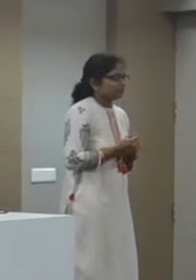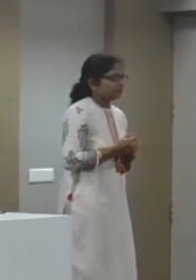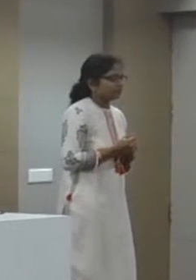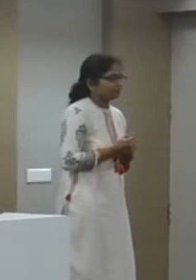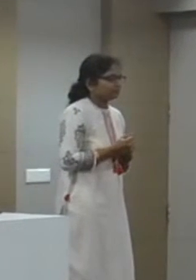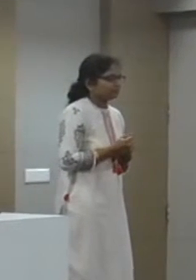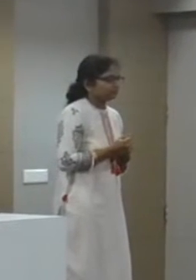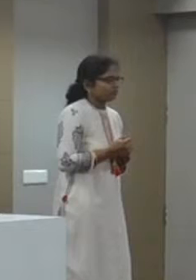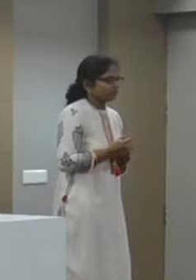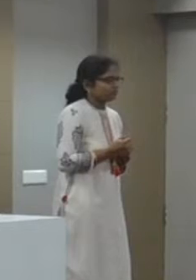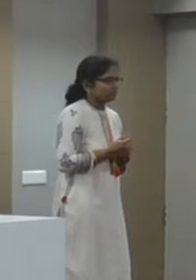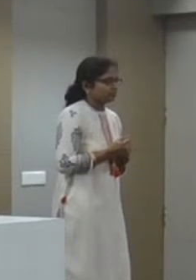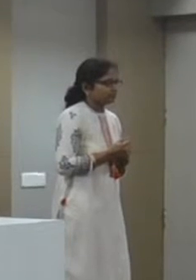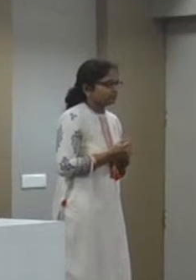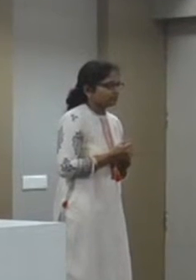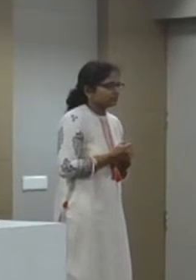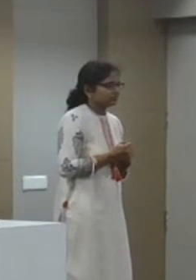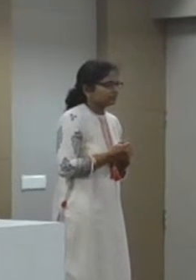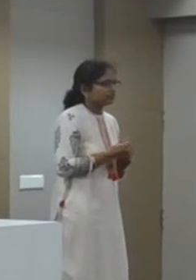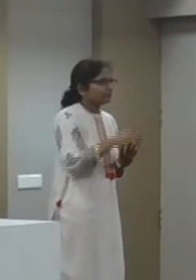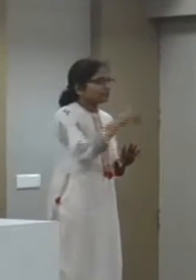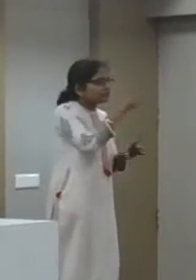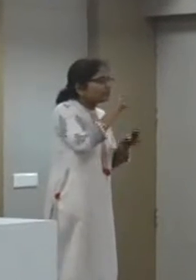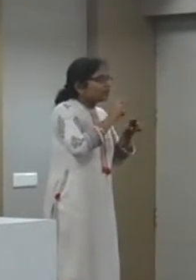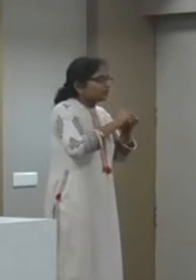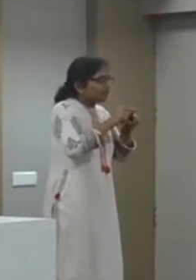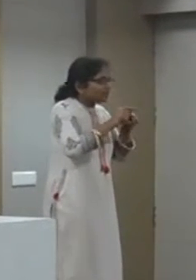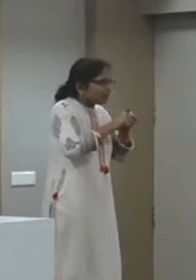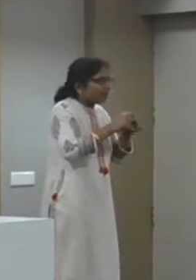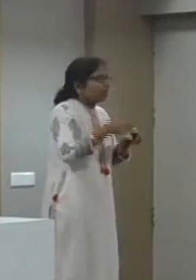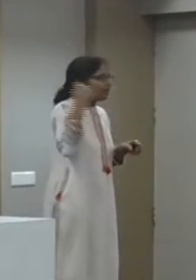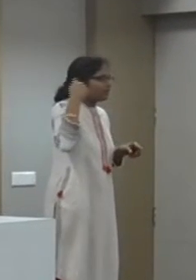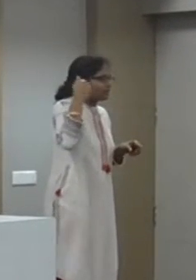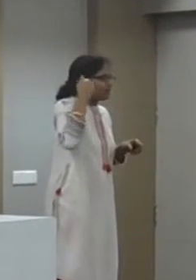And you will be able to exercise your voting right